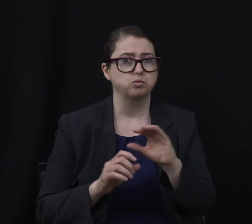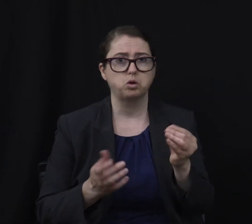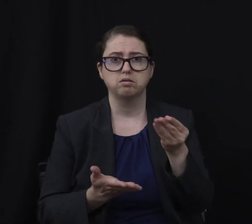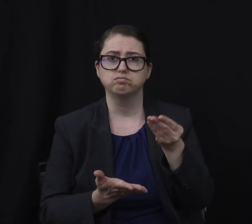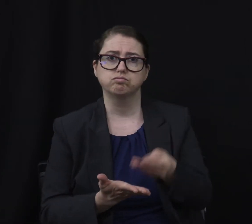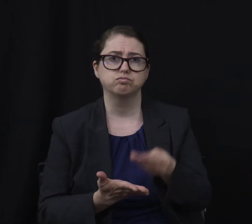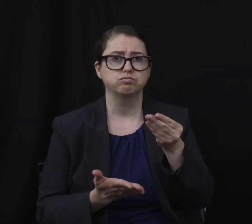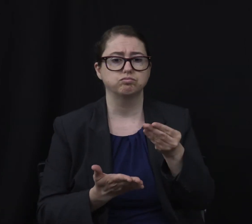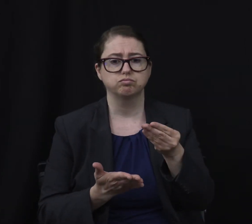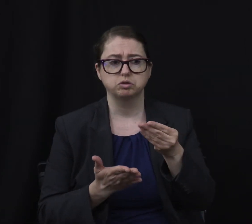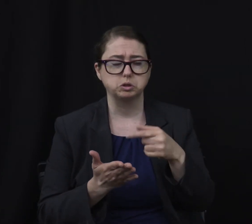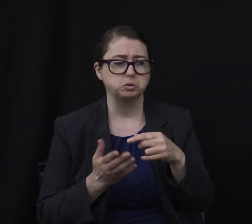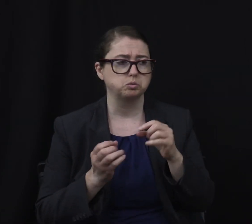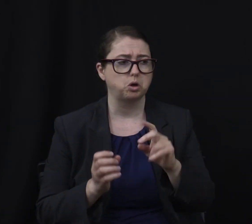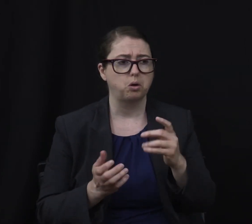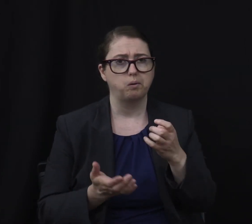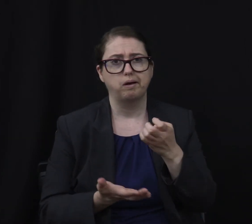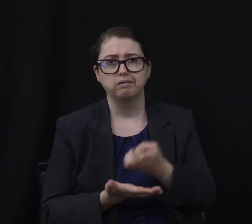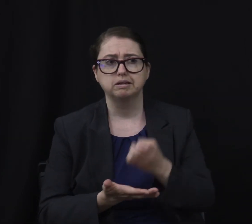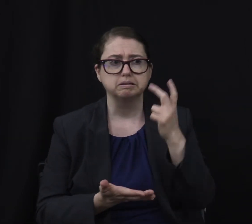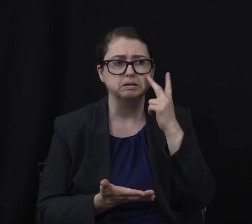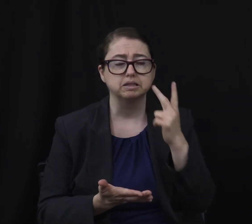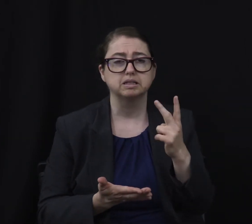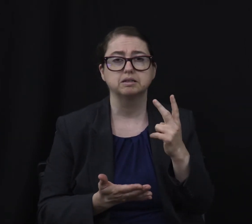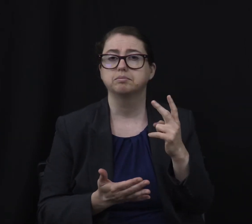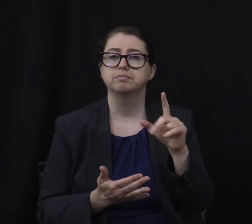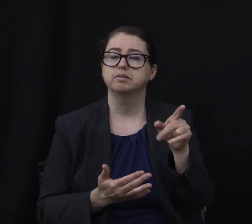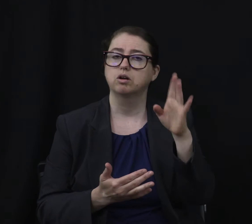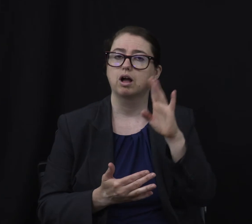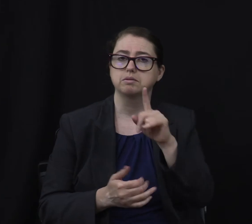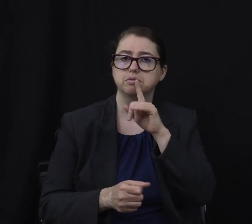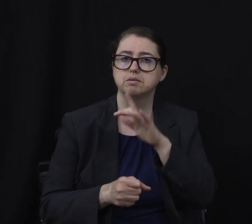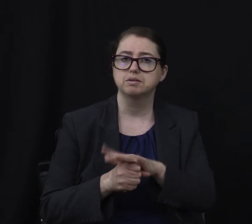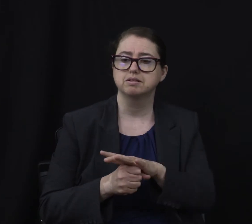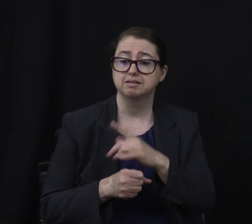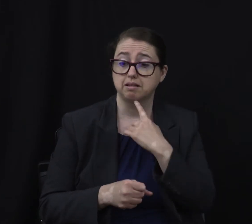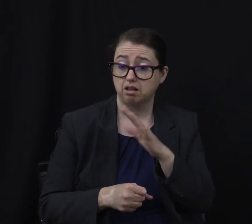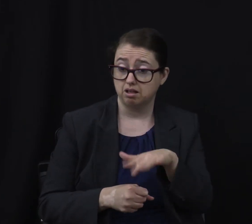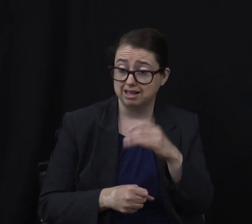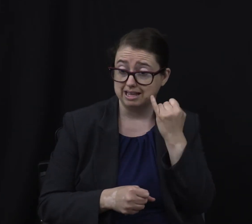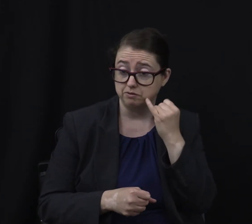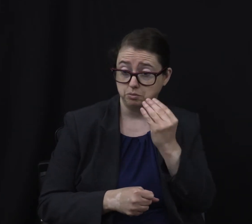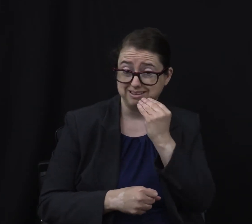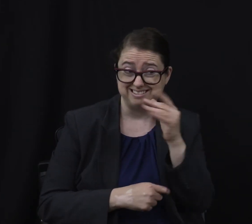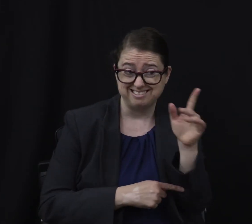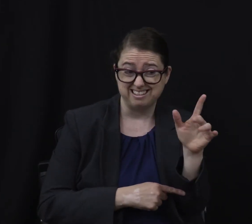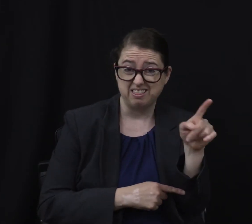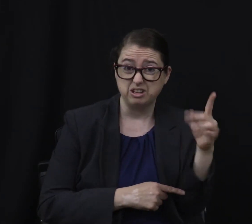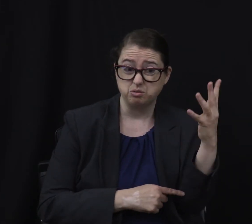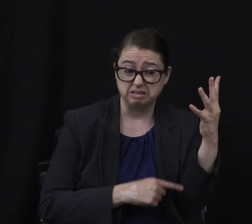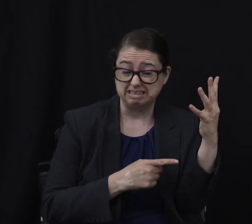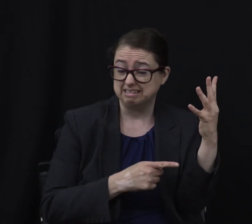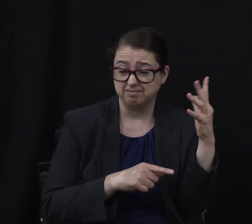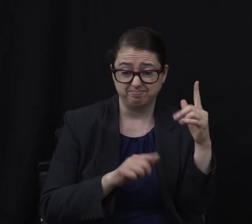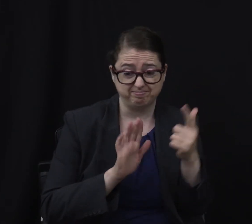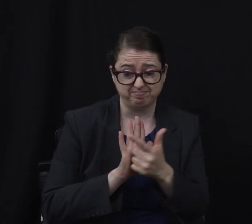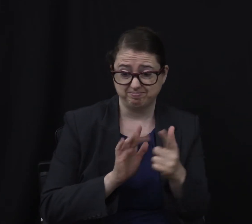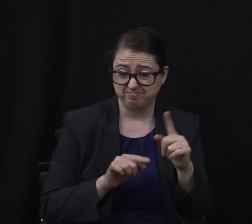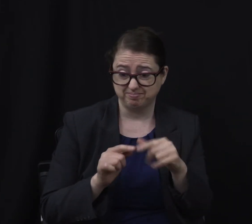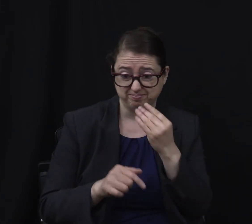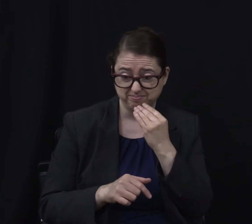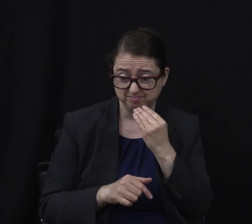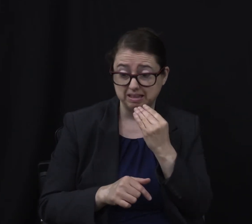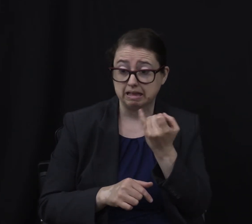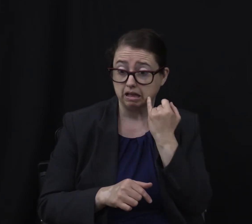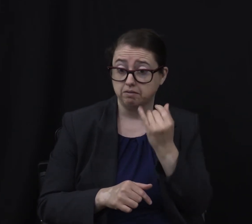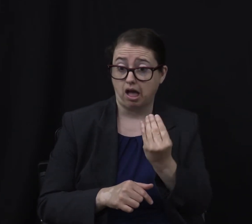promise that if they were to eat from this forbidden tree, what would happen? They would surely die. Satan had this counter promise.